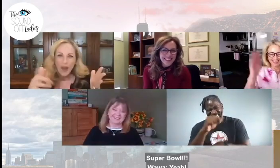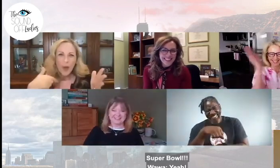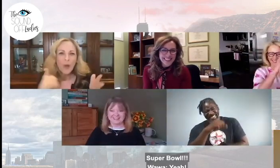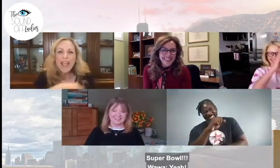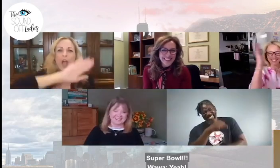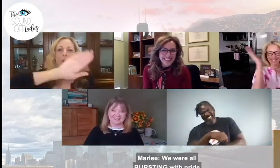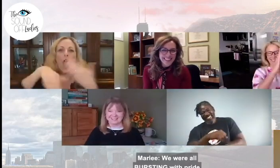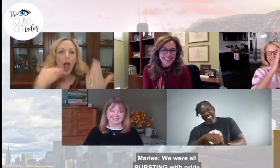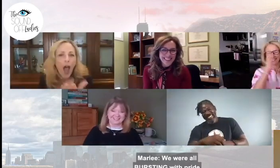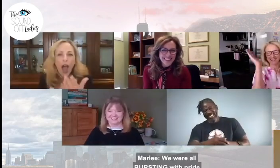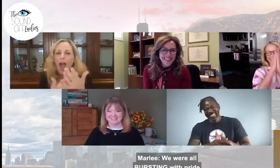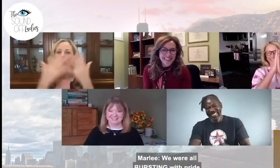Bowl.